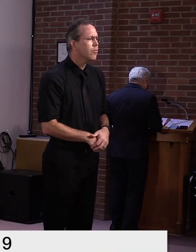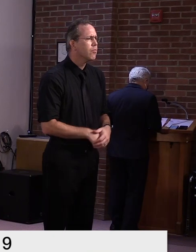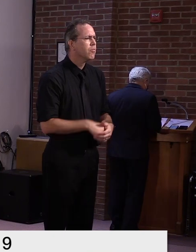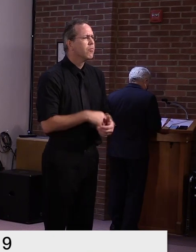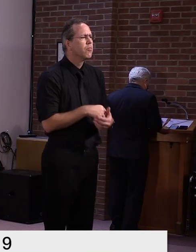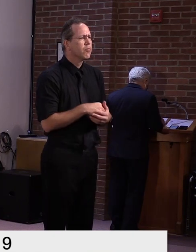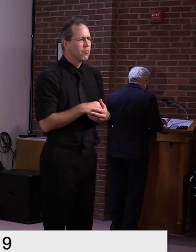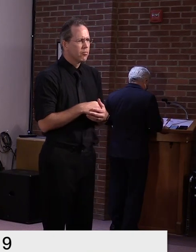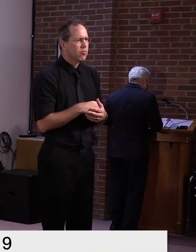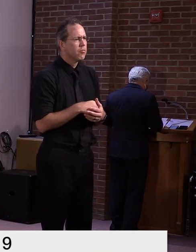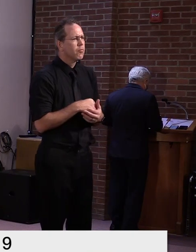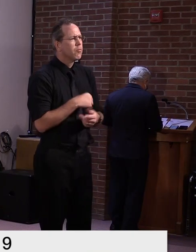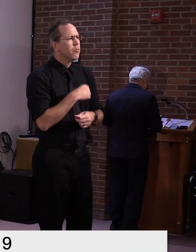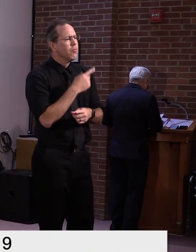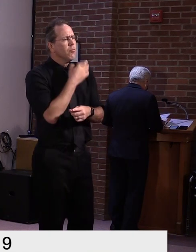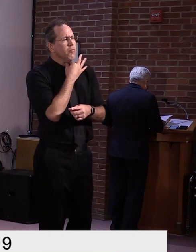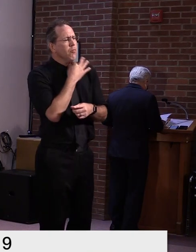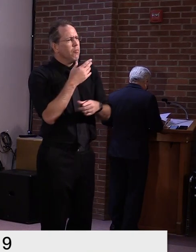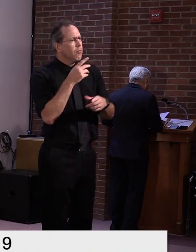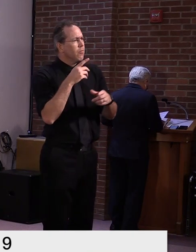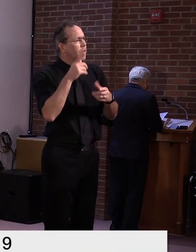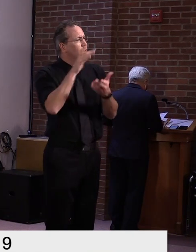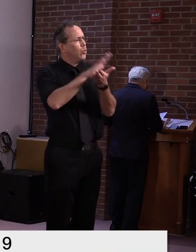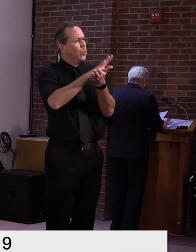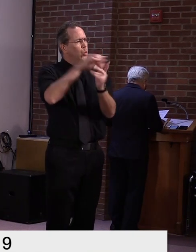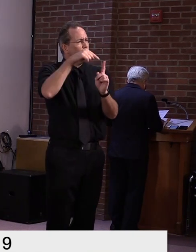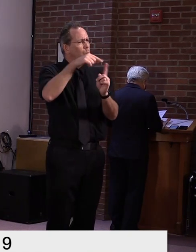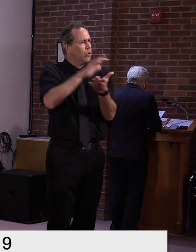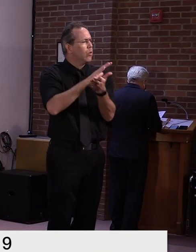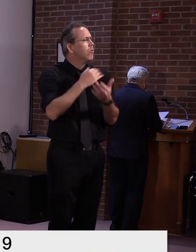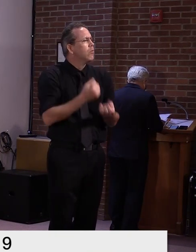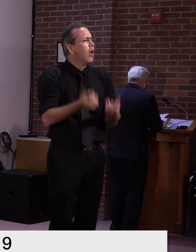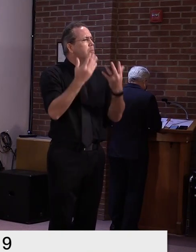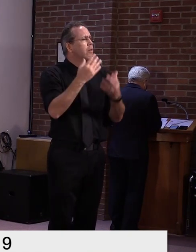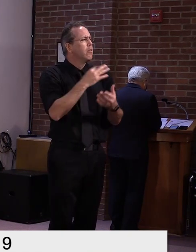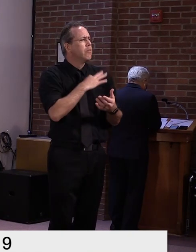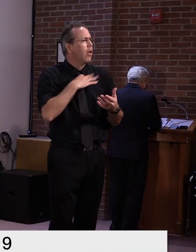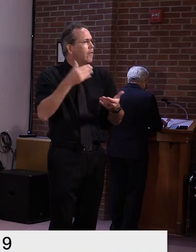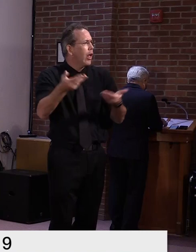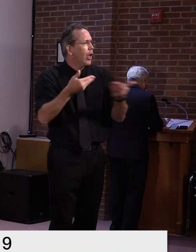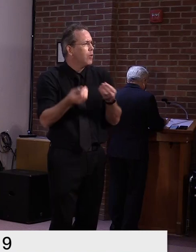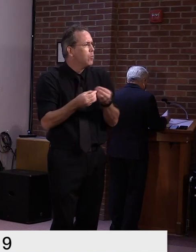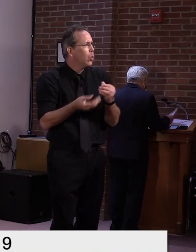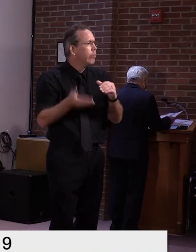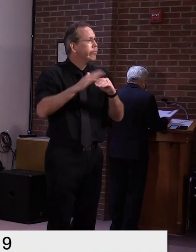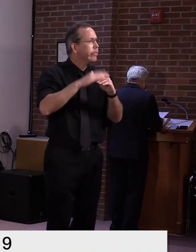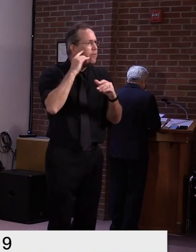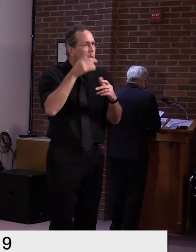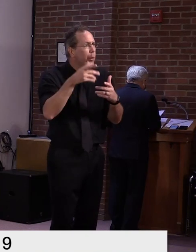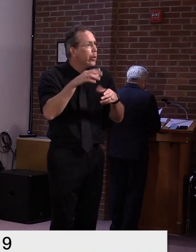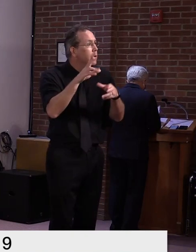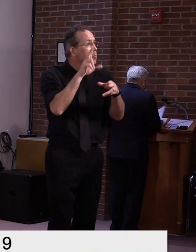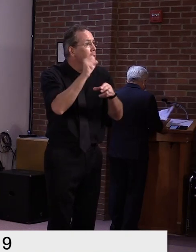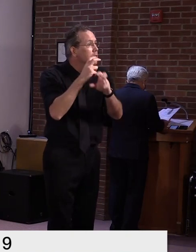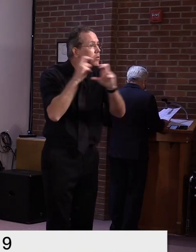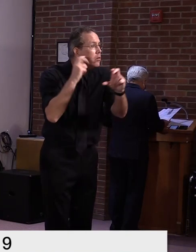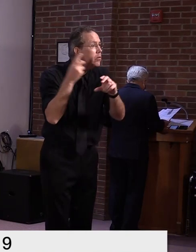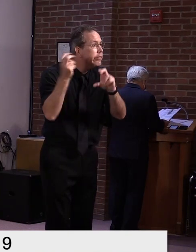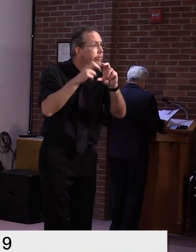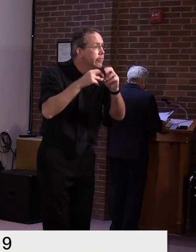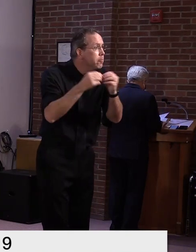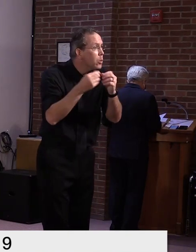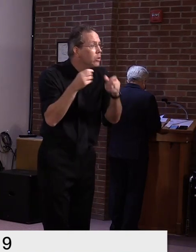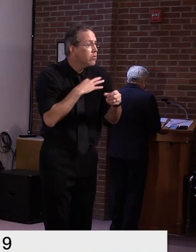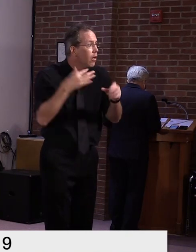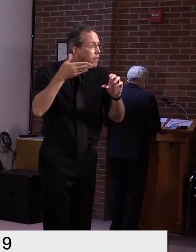teacher aides, school nurses, or even like guidance counselors? Thank you for the question. Yes, I think there are several districts I know have hired additional staff to implement